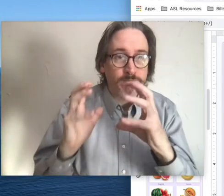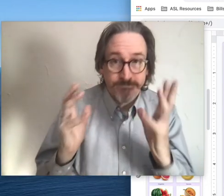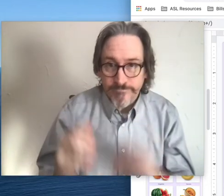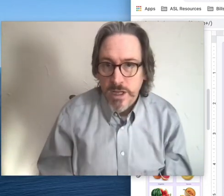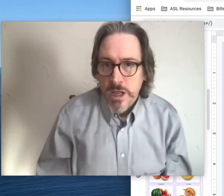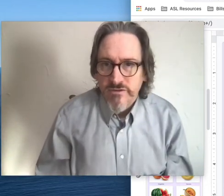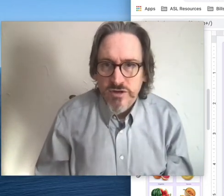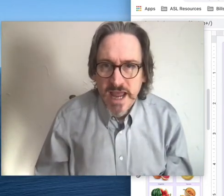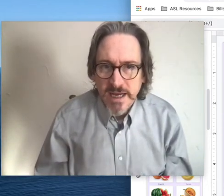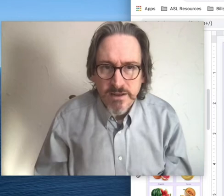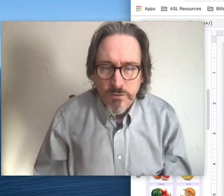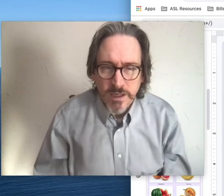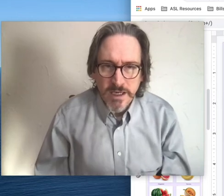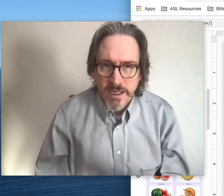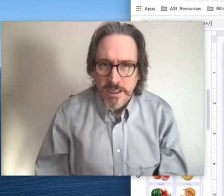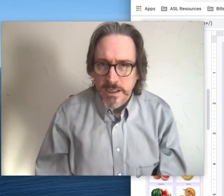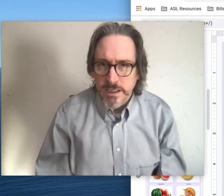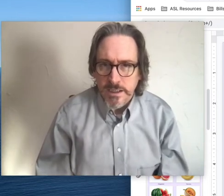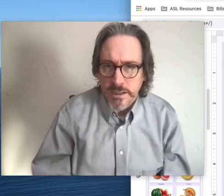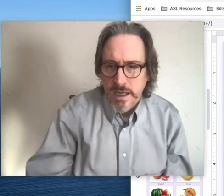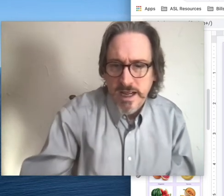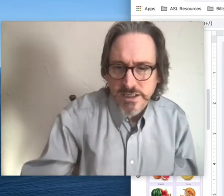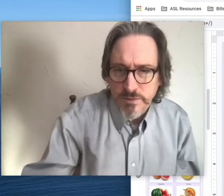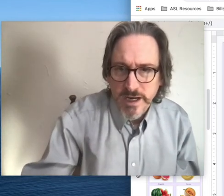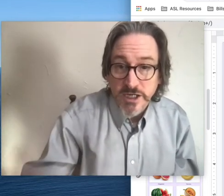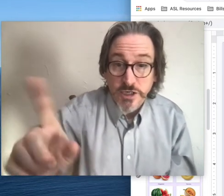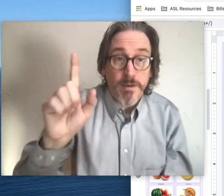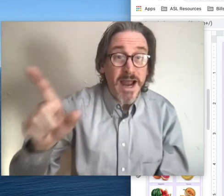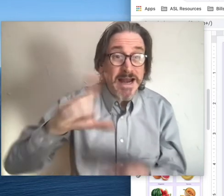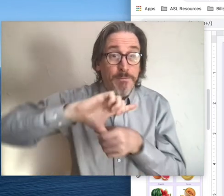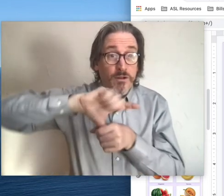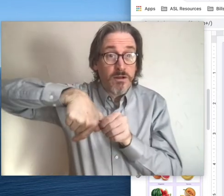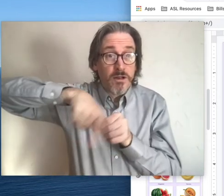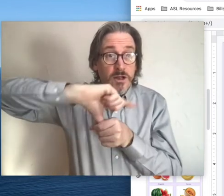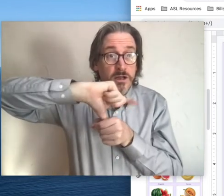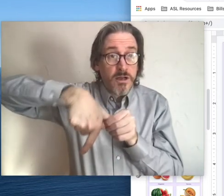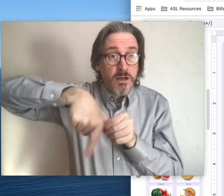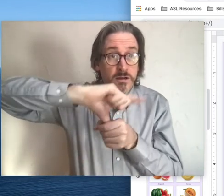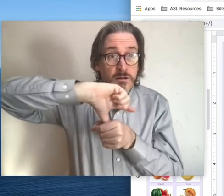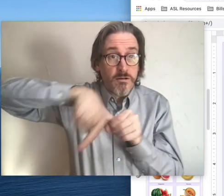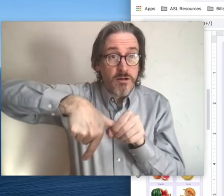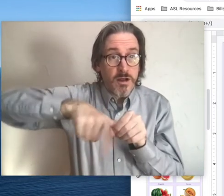coconut. If there's any that really need explanation. Pineapple.